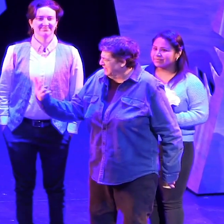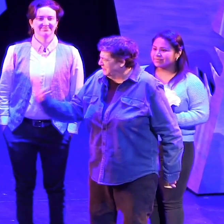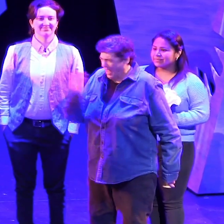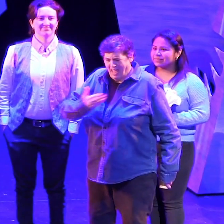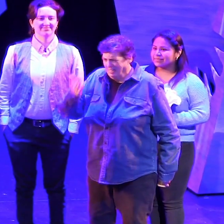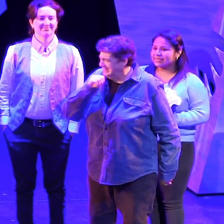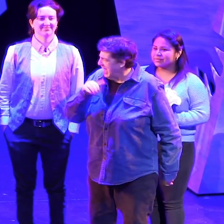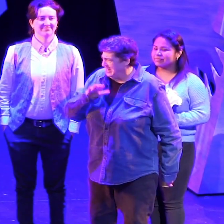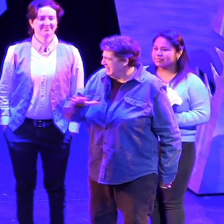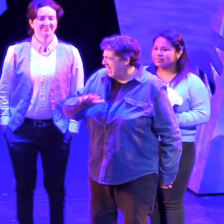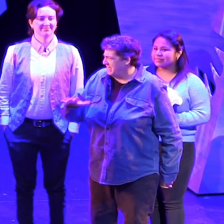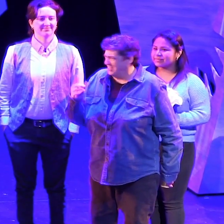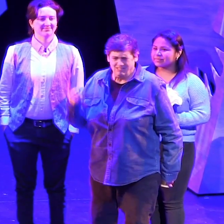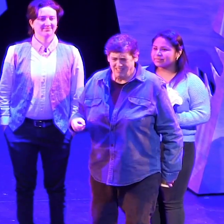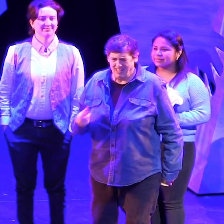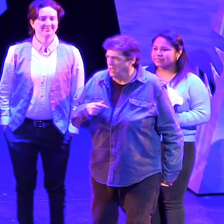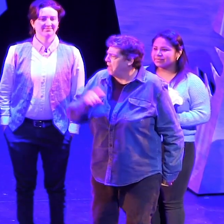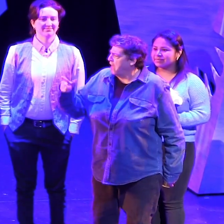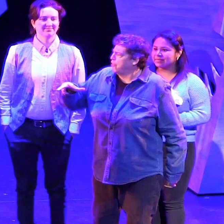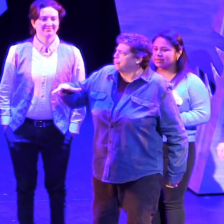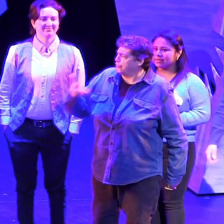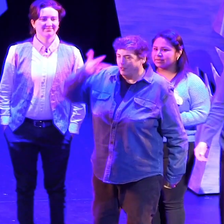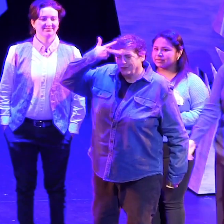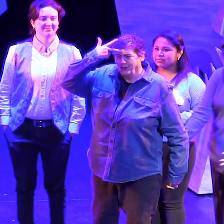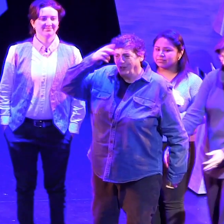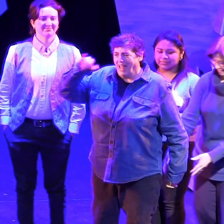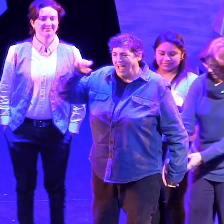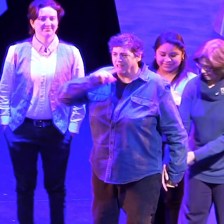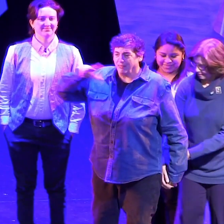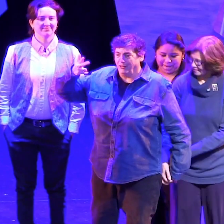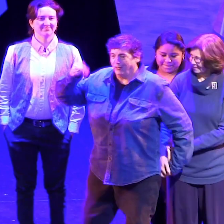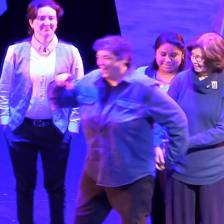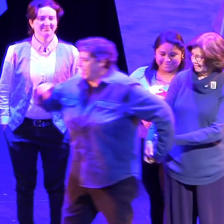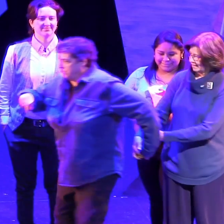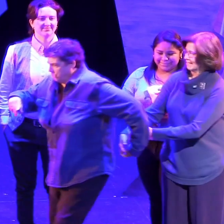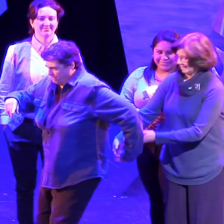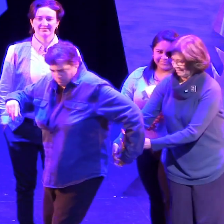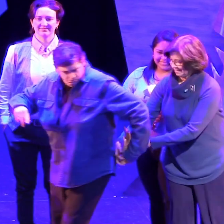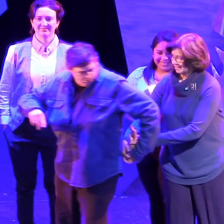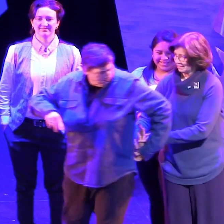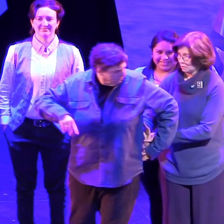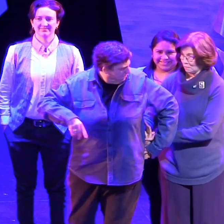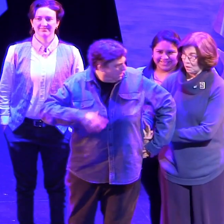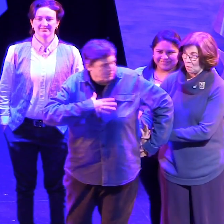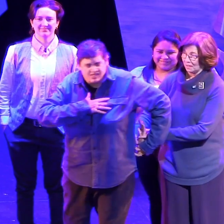could have been doing many other things, but you decided to come and help us. And we know that you made many copies of each of